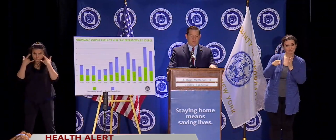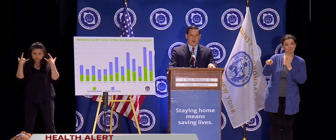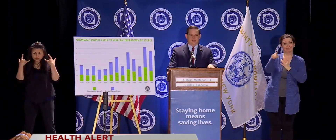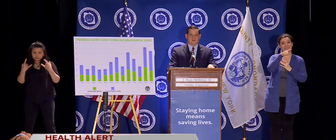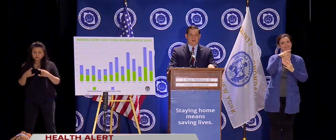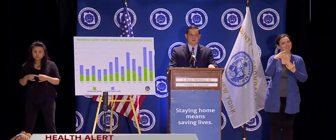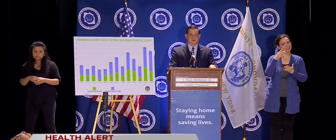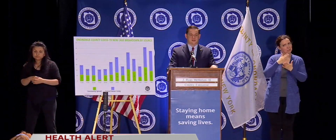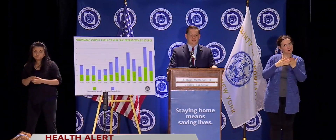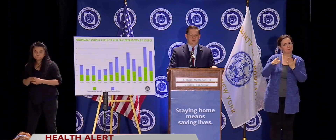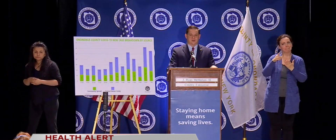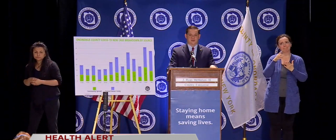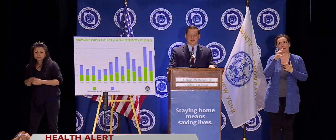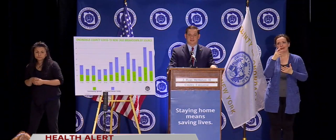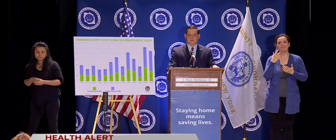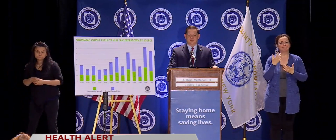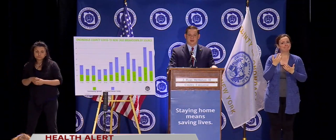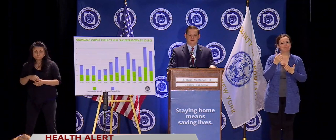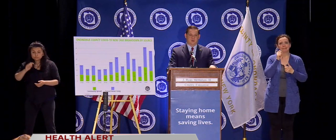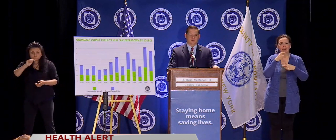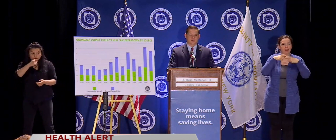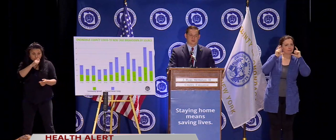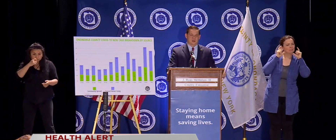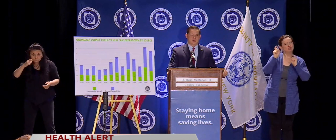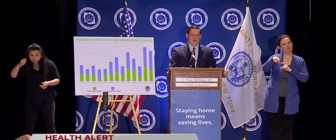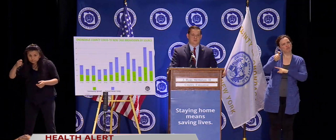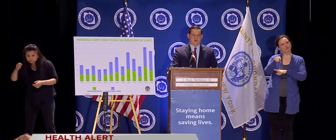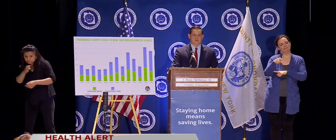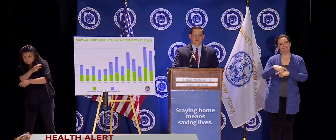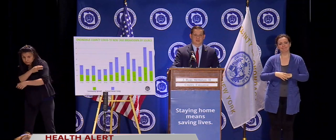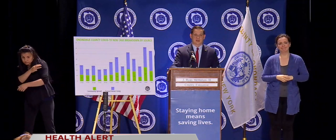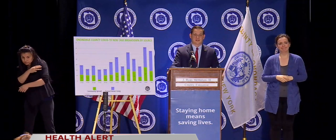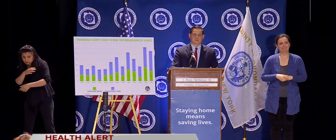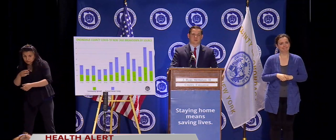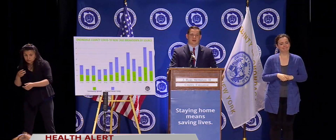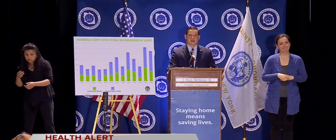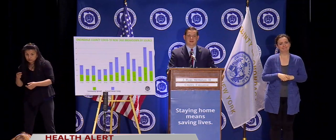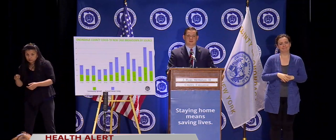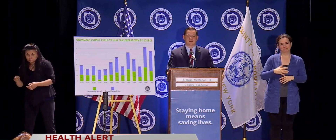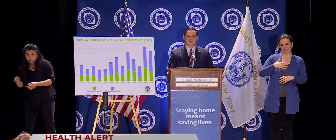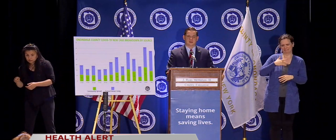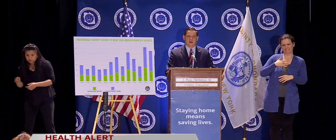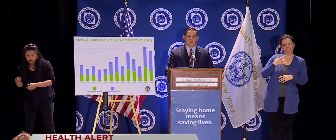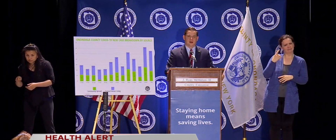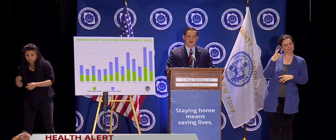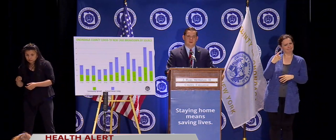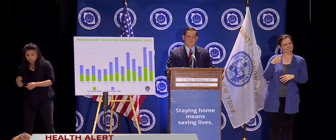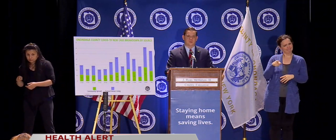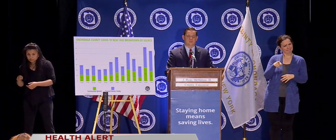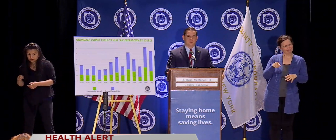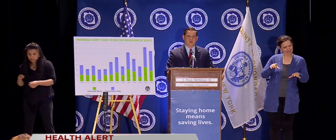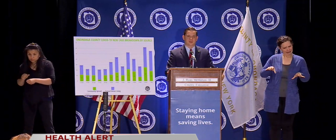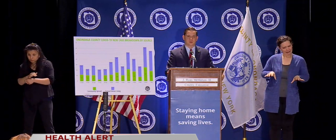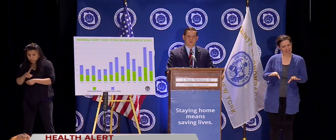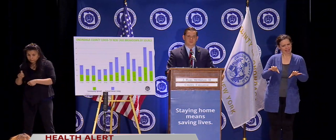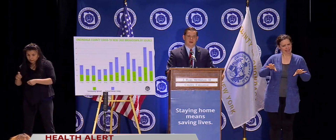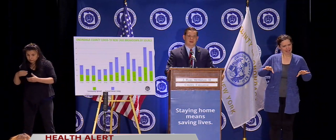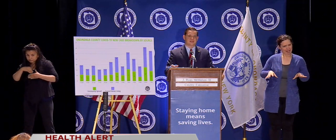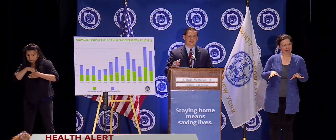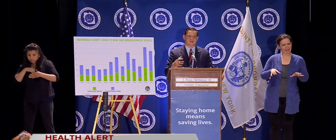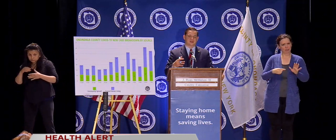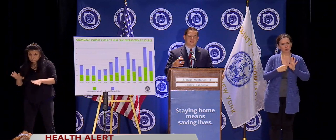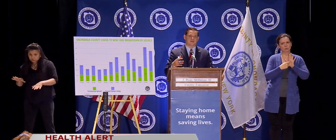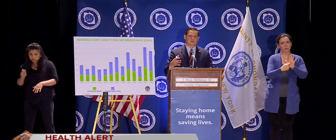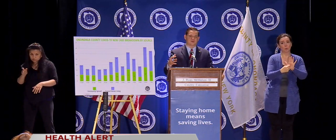Our proactive testing is going to show that there's asymptomatic folks, especially asymptomatic cases in buildings where there's